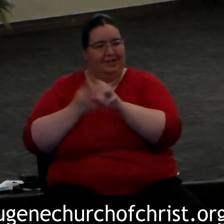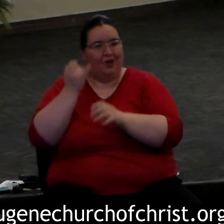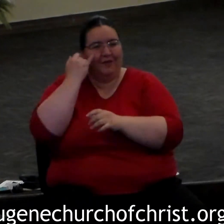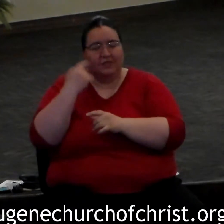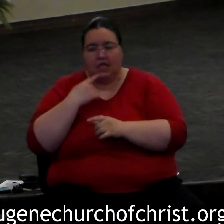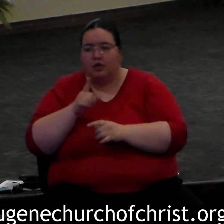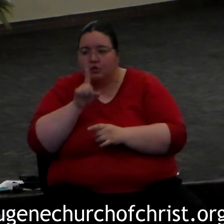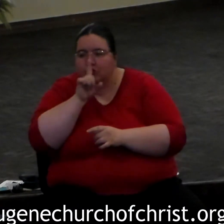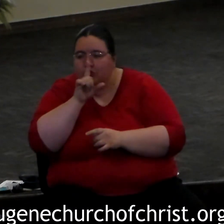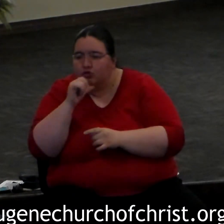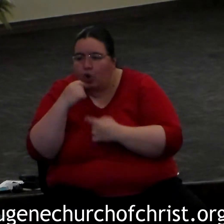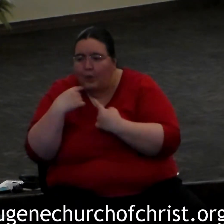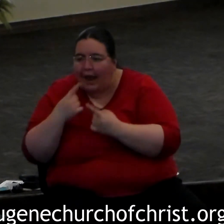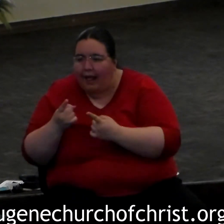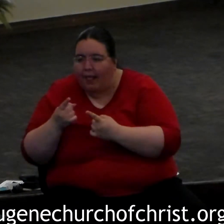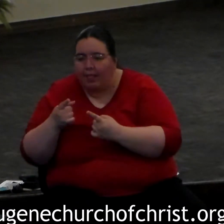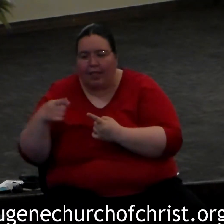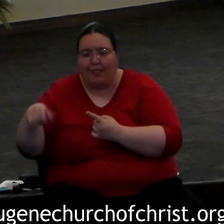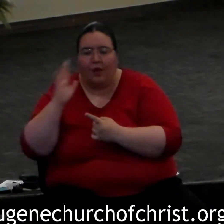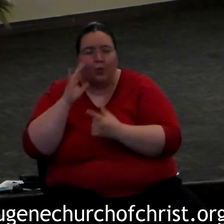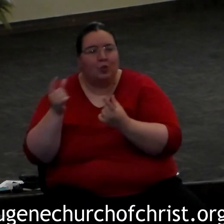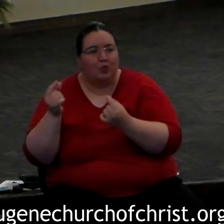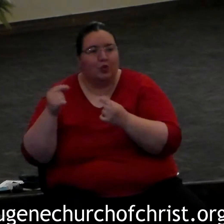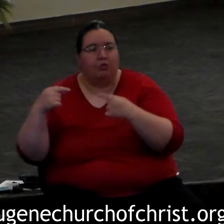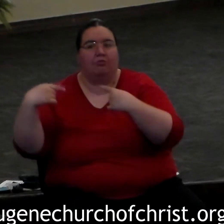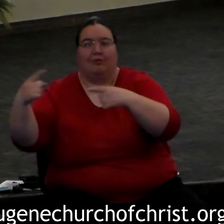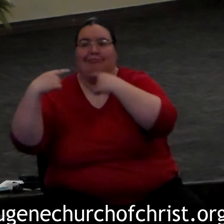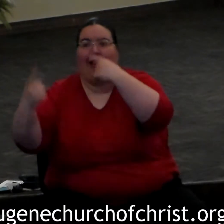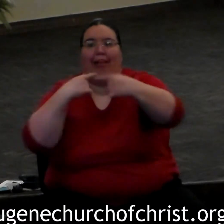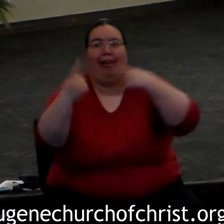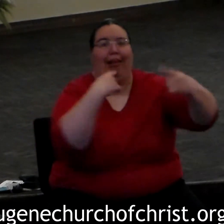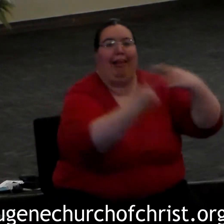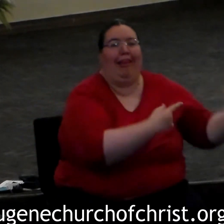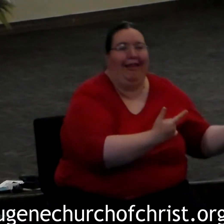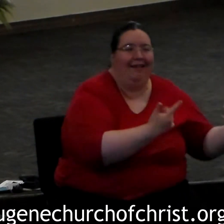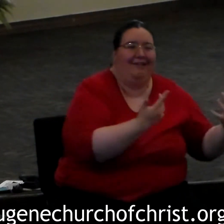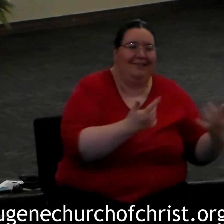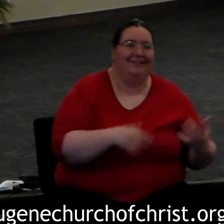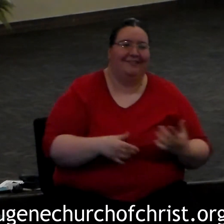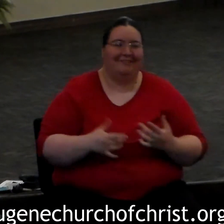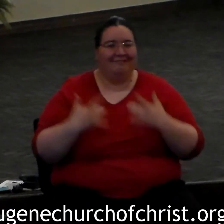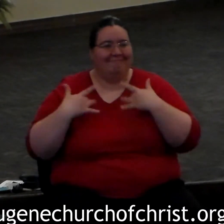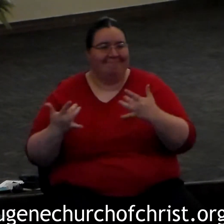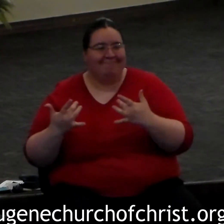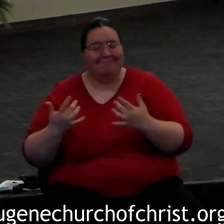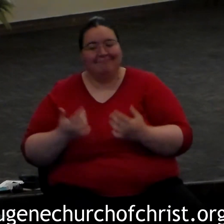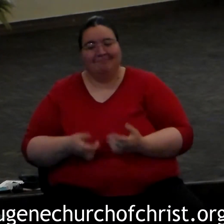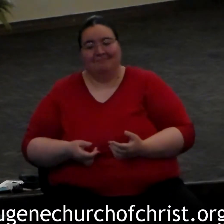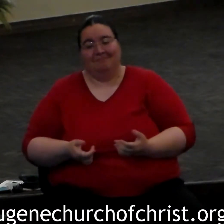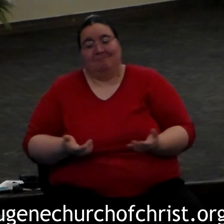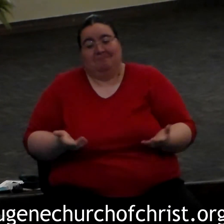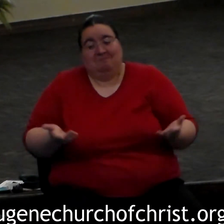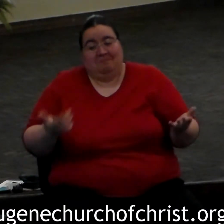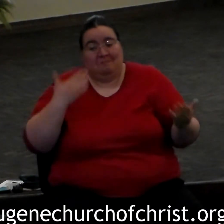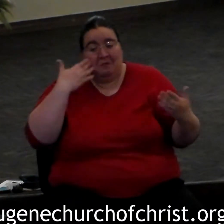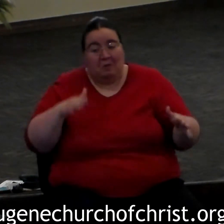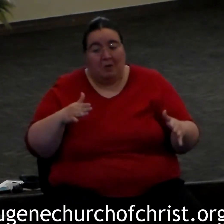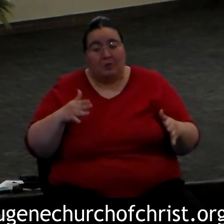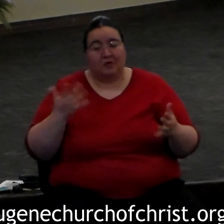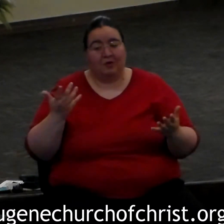Maybe this is to see what they will do, to see if they will listen. But he says, don't tell anyone. And if you have the best news, the best